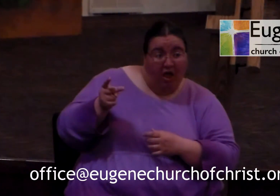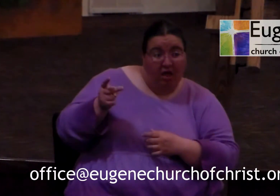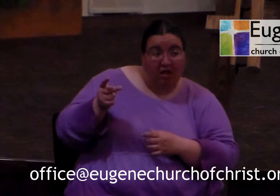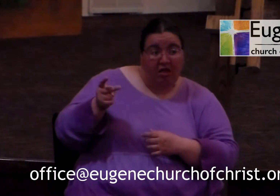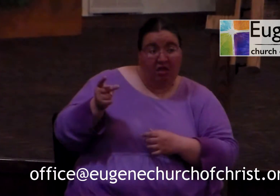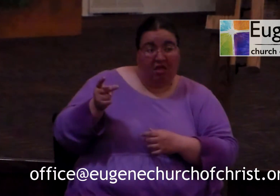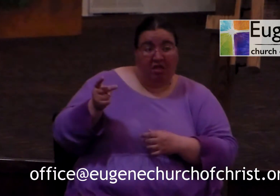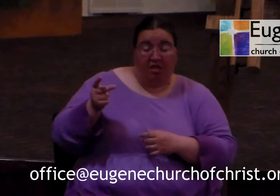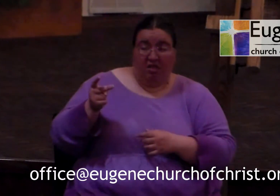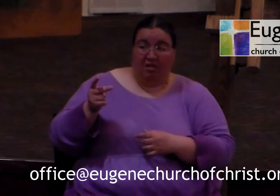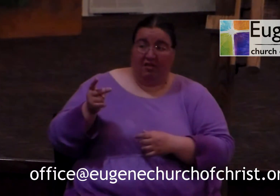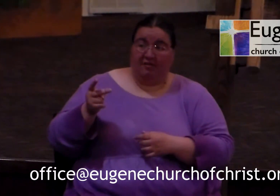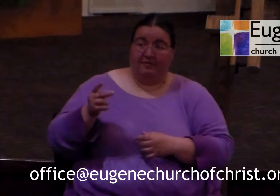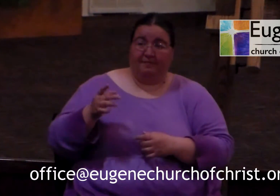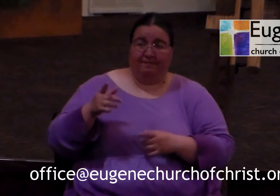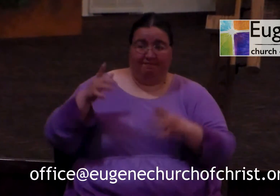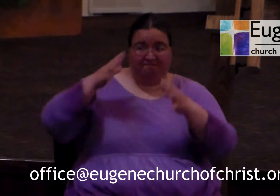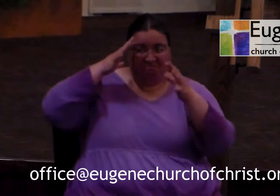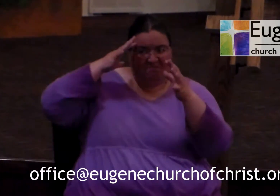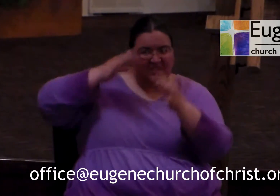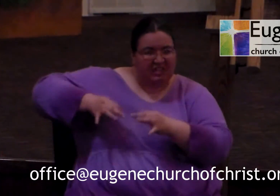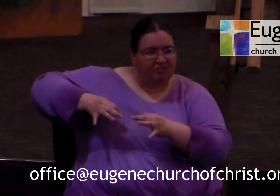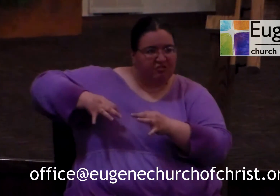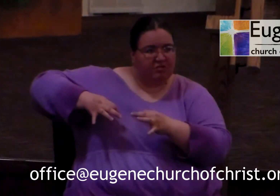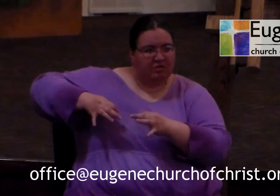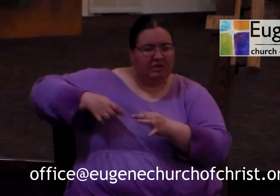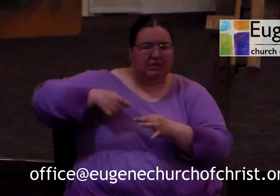he was seized with remorse.